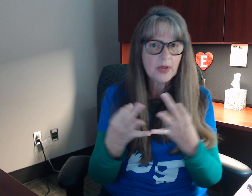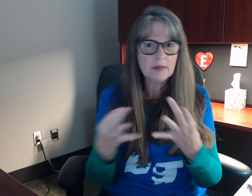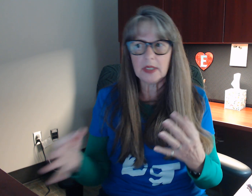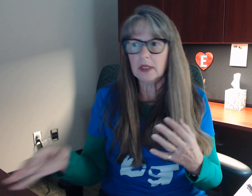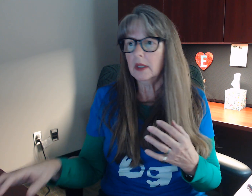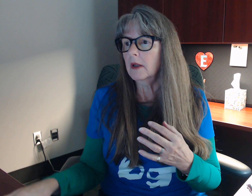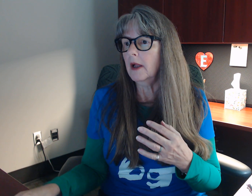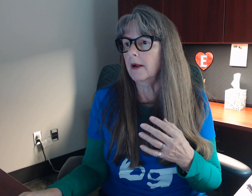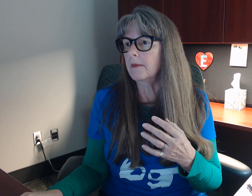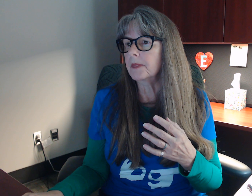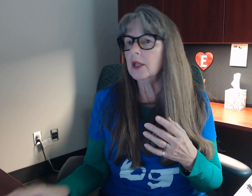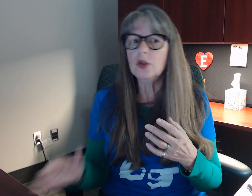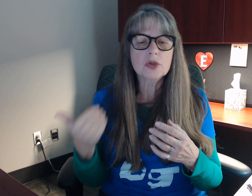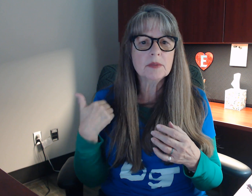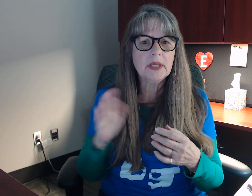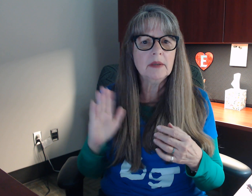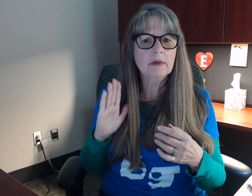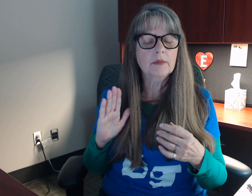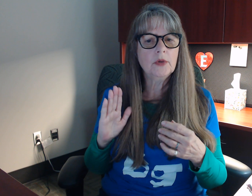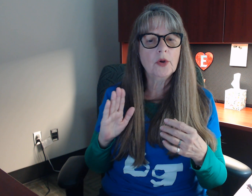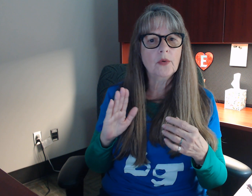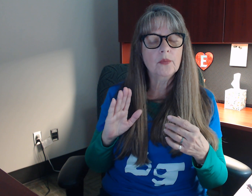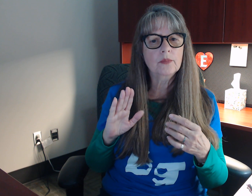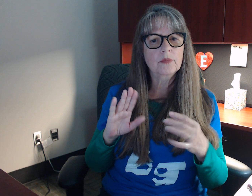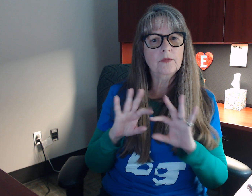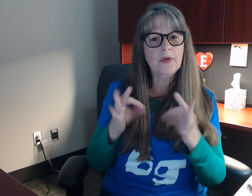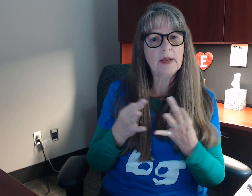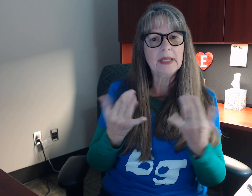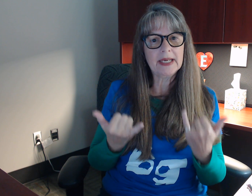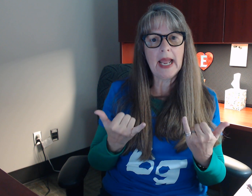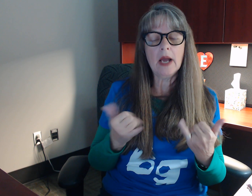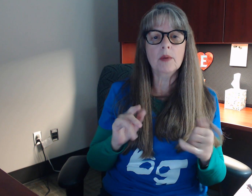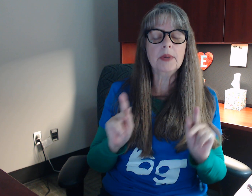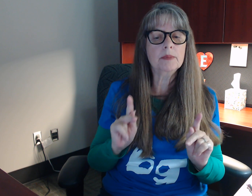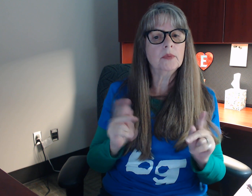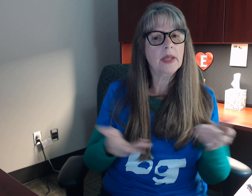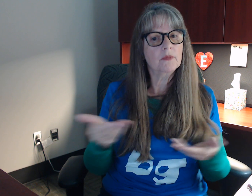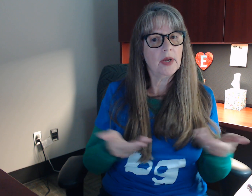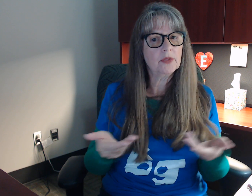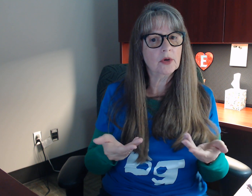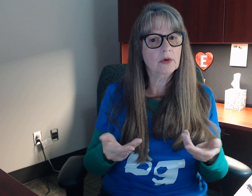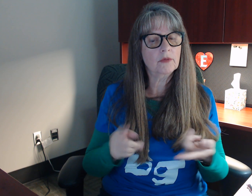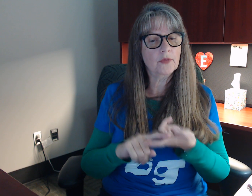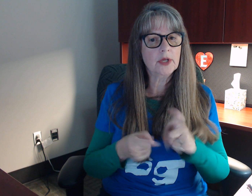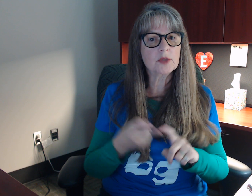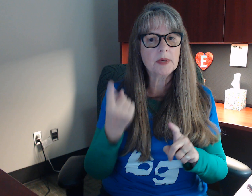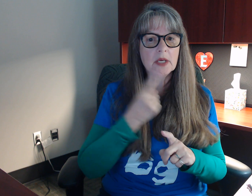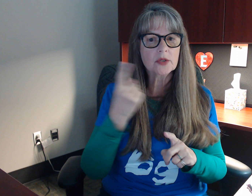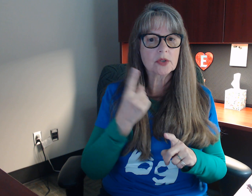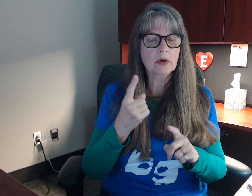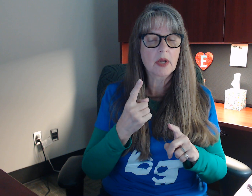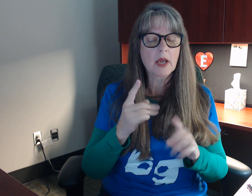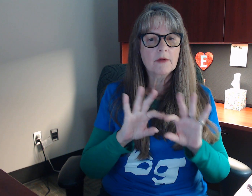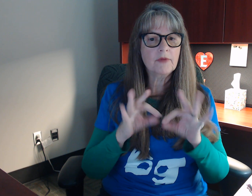family. It used to be, family, and now people, they invite their friends because their family